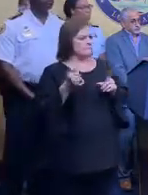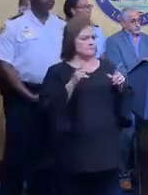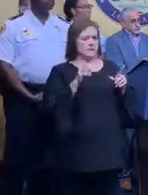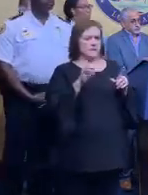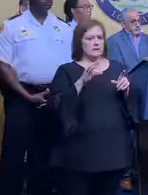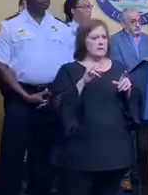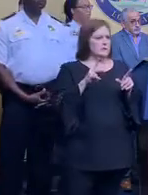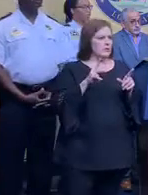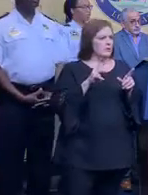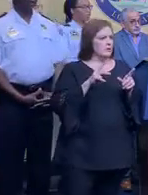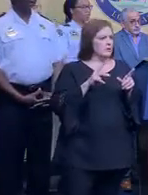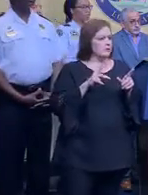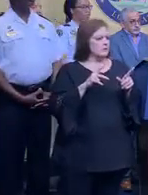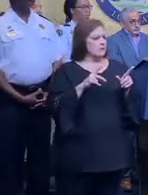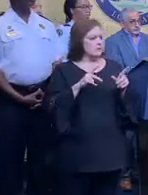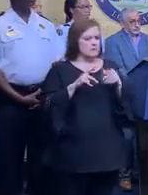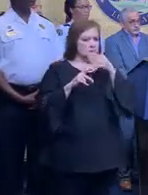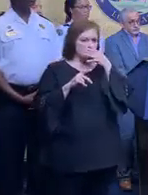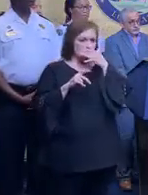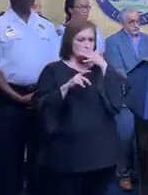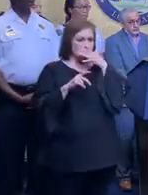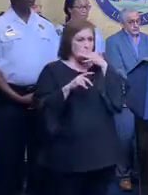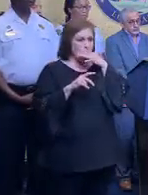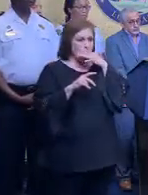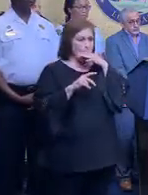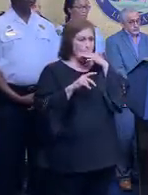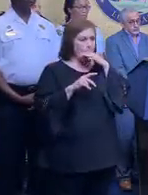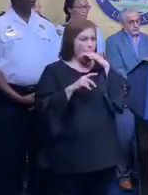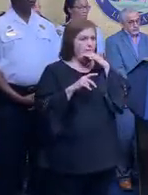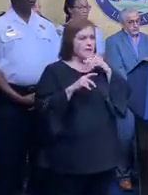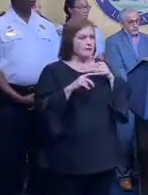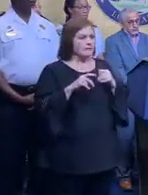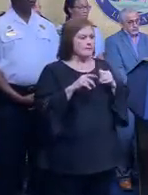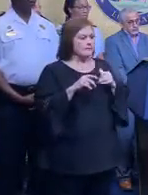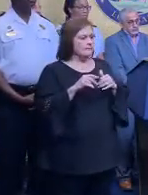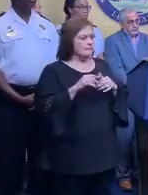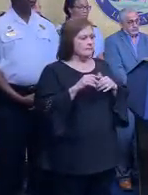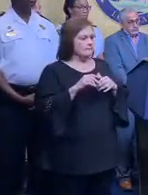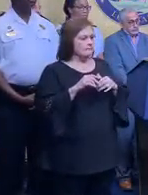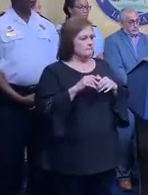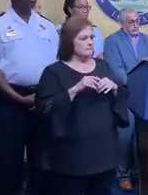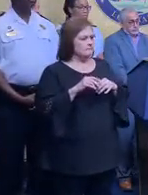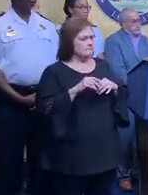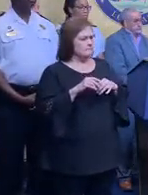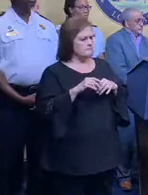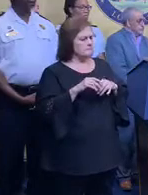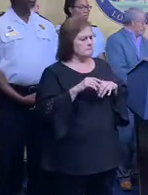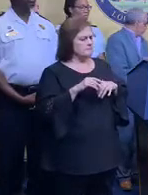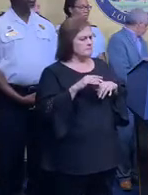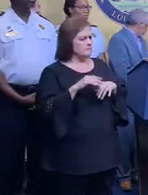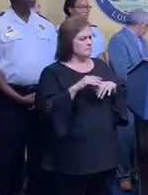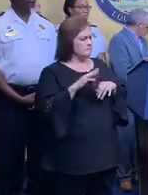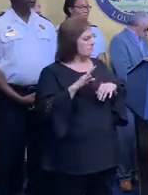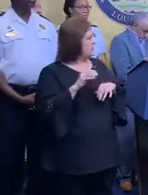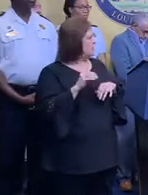Derek Bays? That's what you asked for? Yeah. Who asked for me? B-A-Y-S?